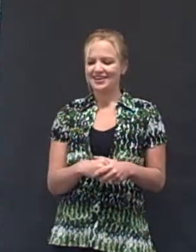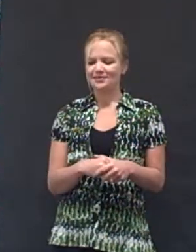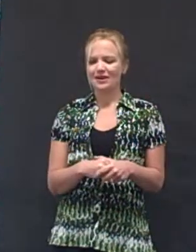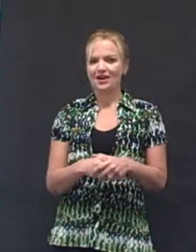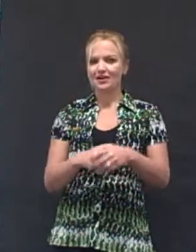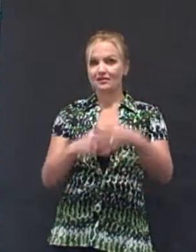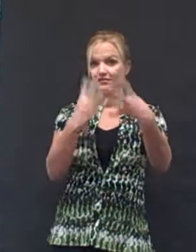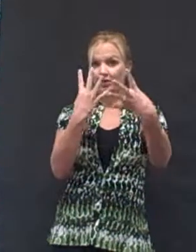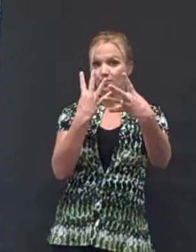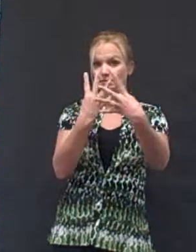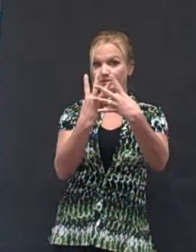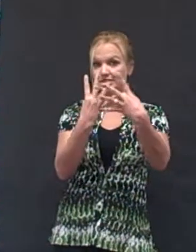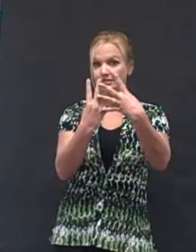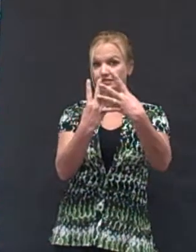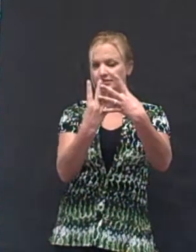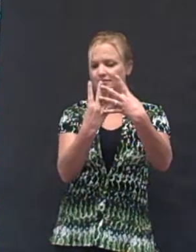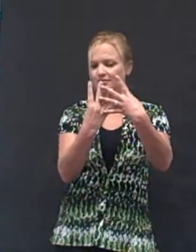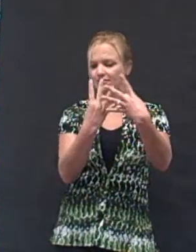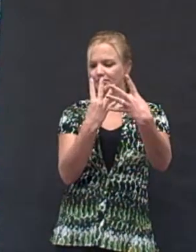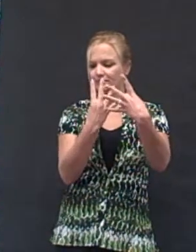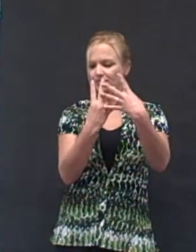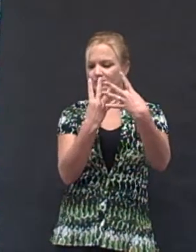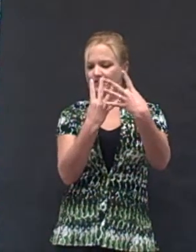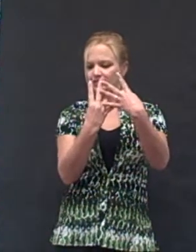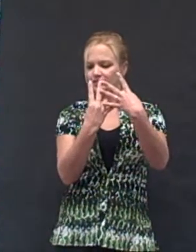Then we have our prison,